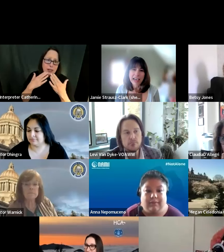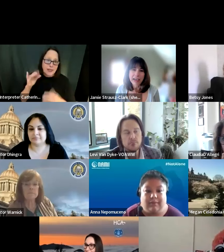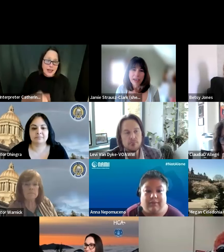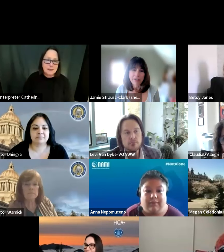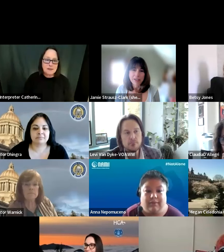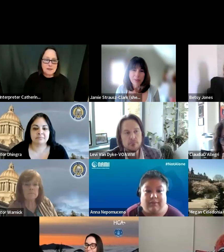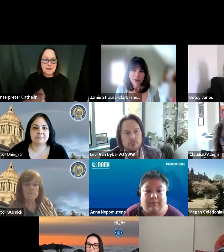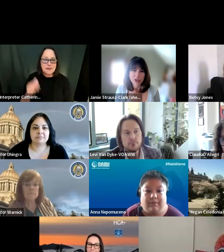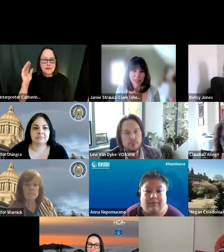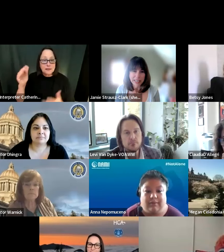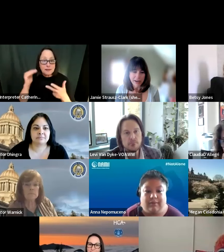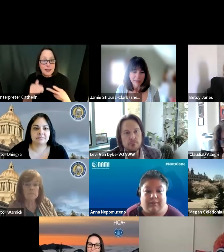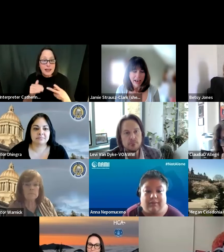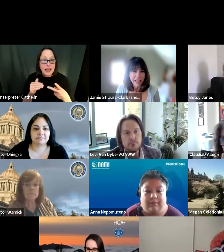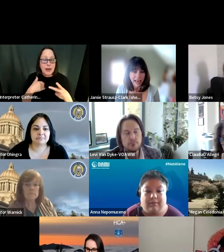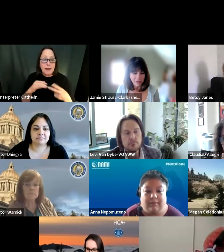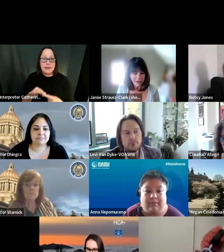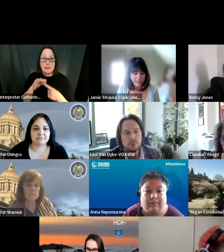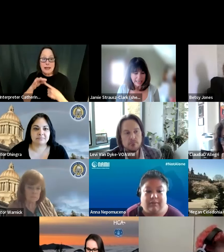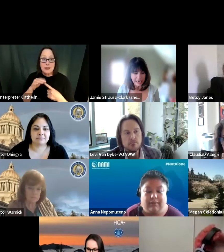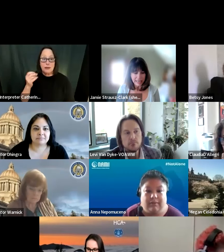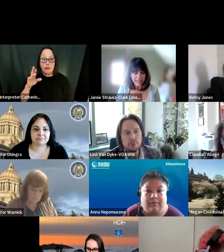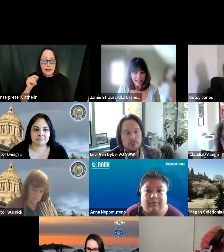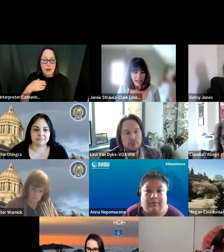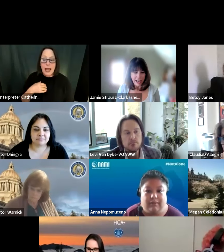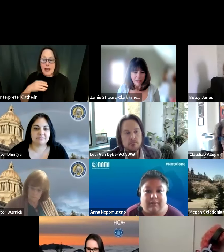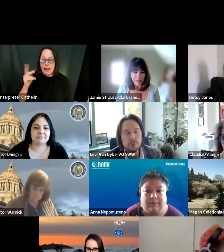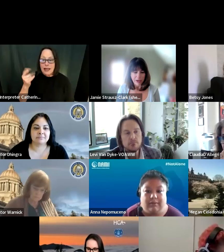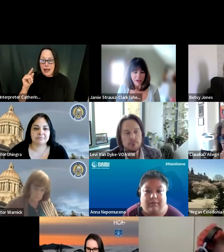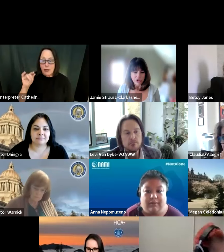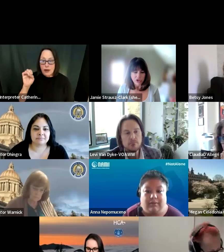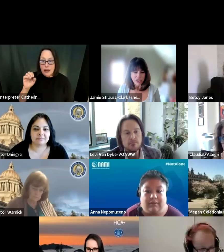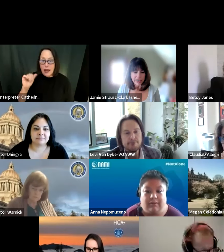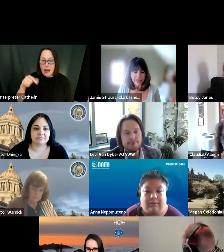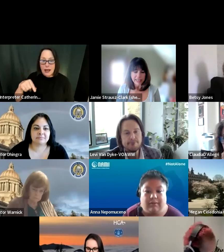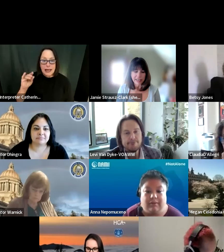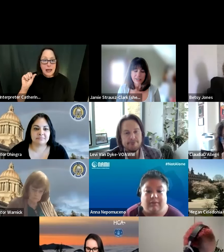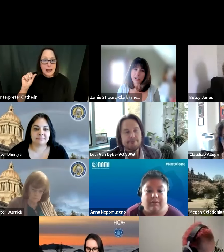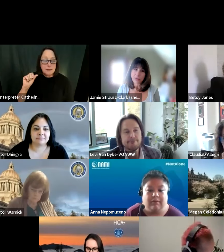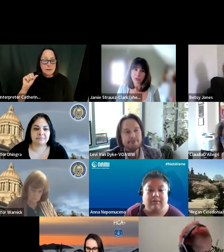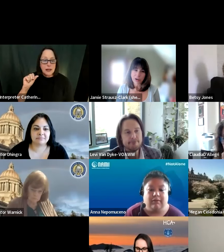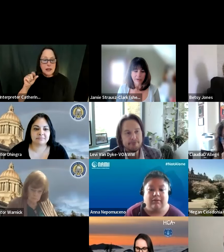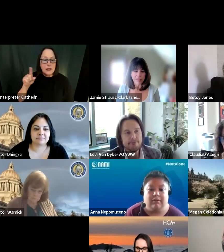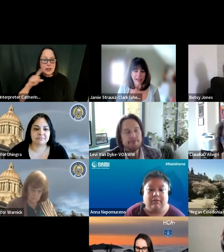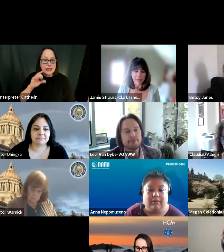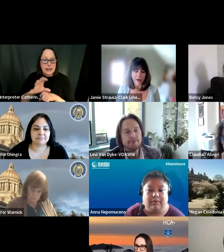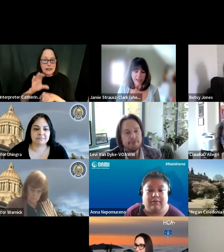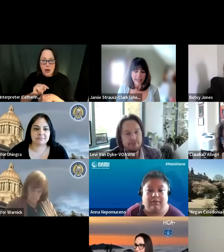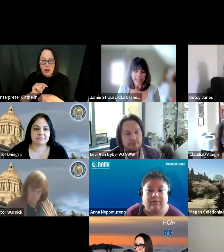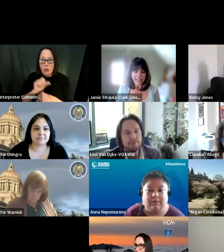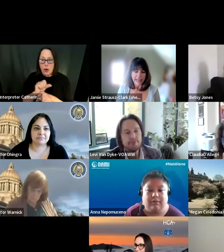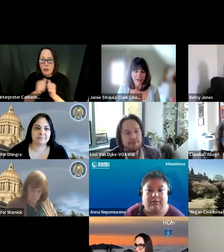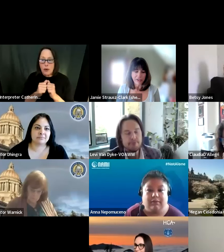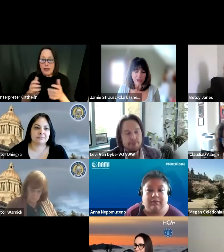Next, we have a special treat today. We have Catherine Akia. She is a consultant working with the